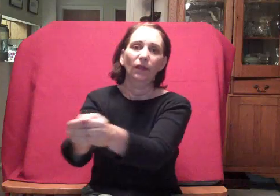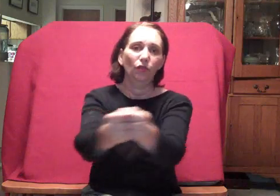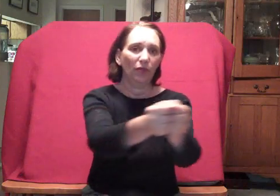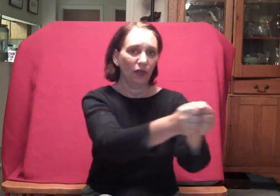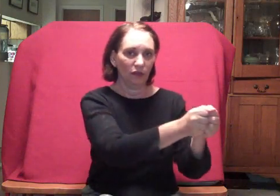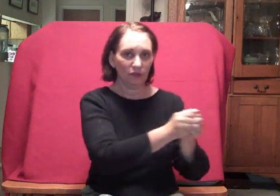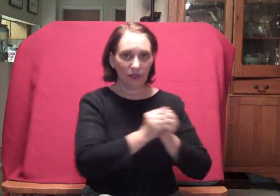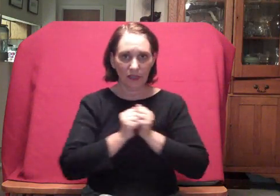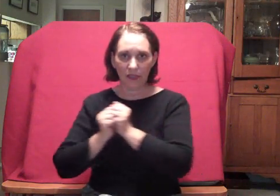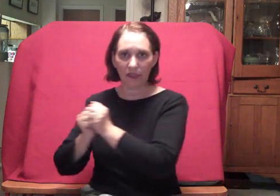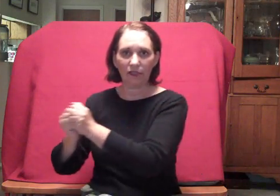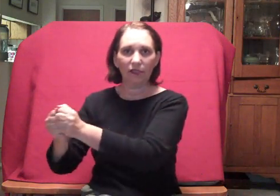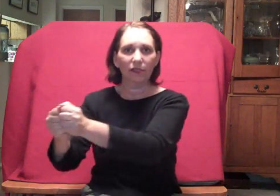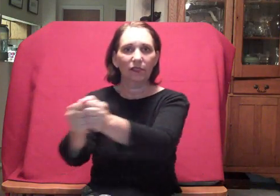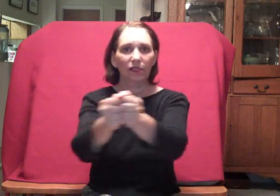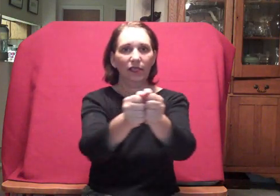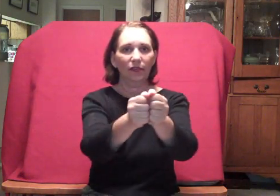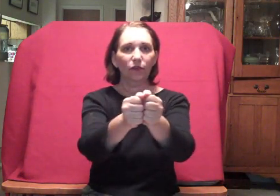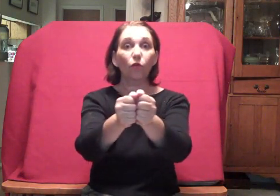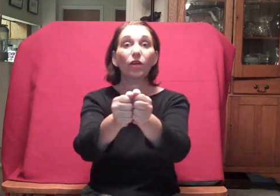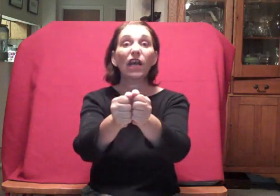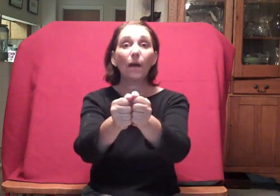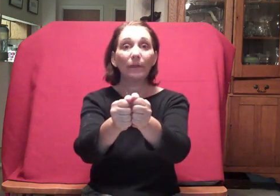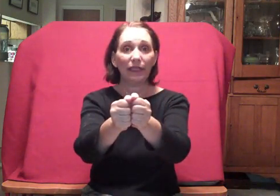You may also say this, together or accompany.